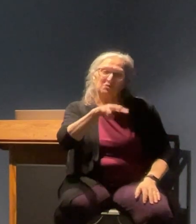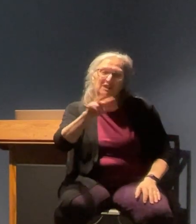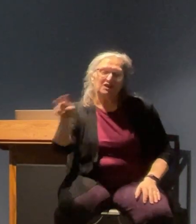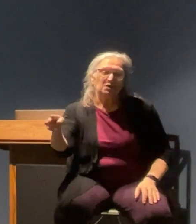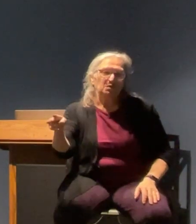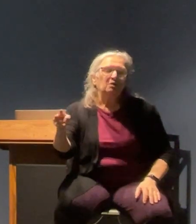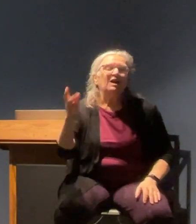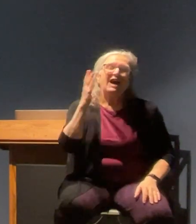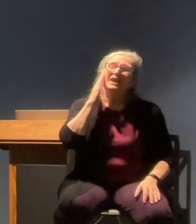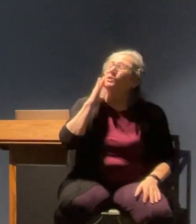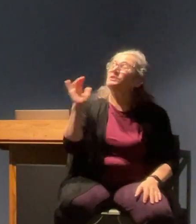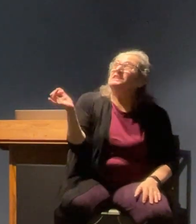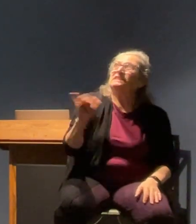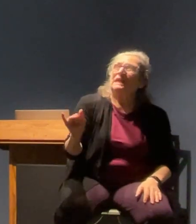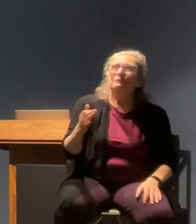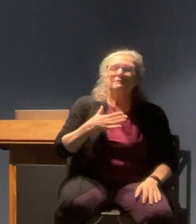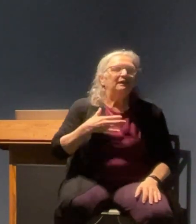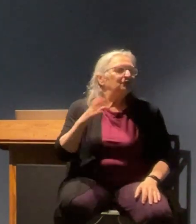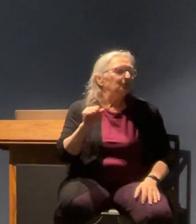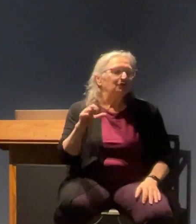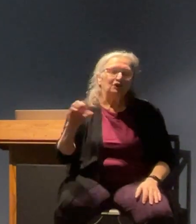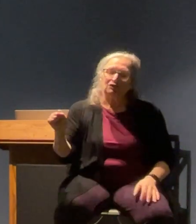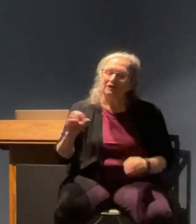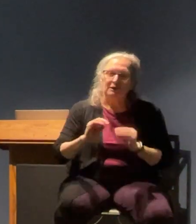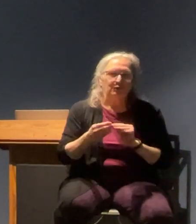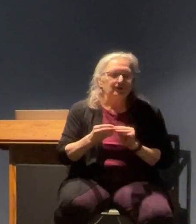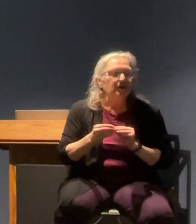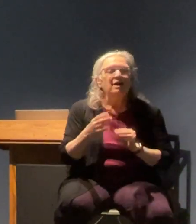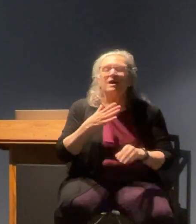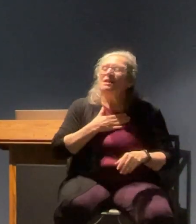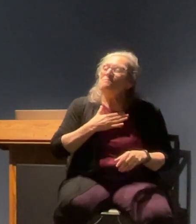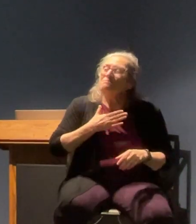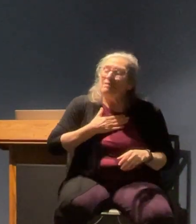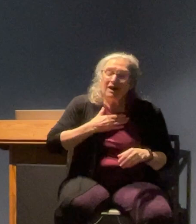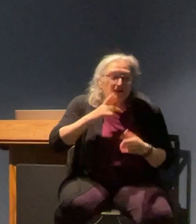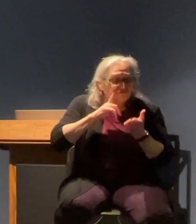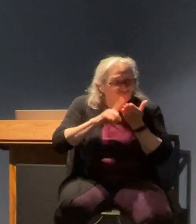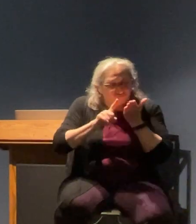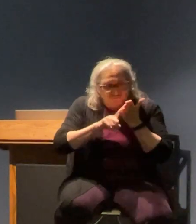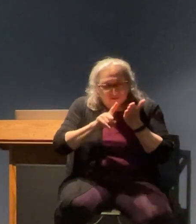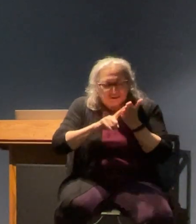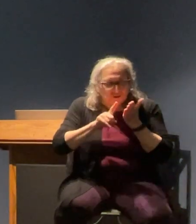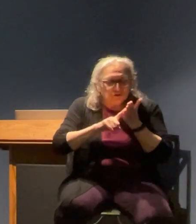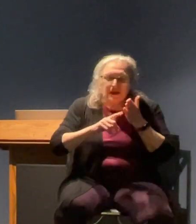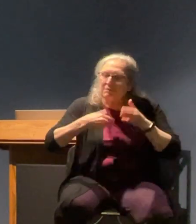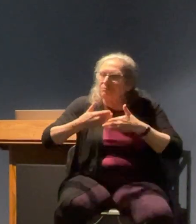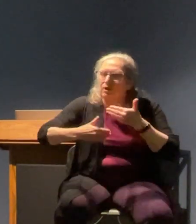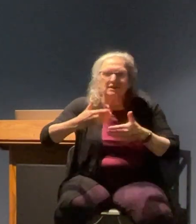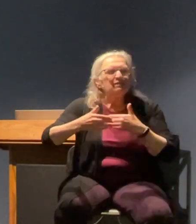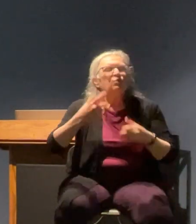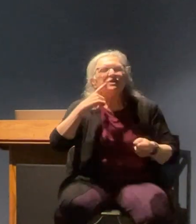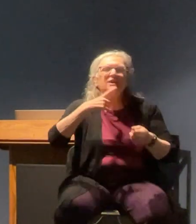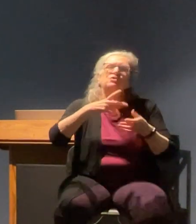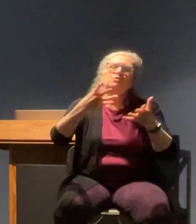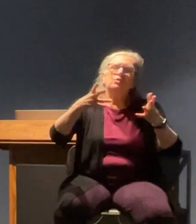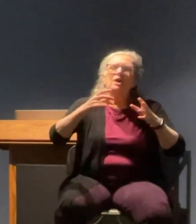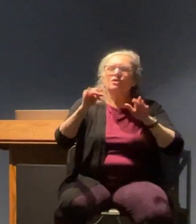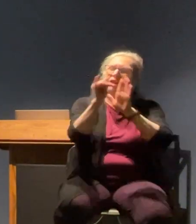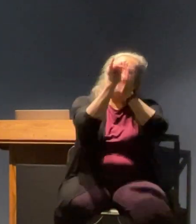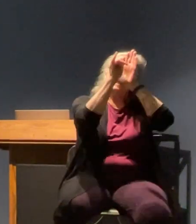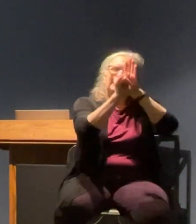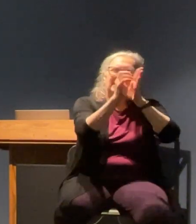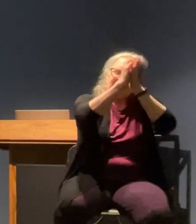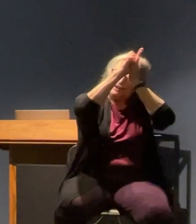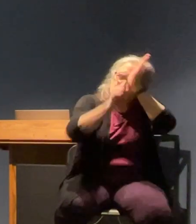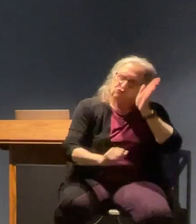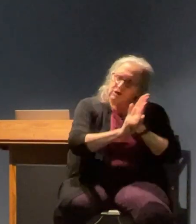know my social. So in that process, what I understood through my research too was that there was a stripping of identity and making everyone the same